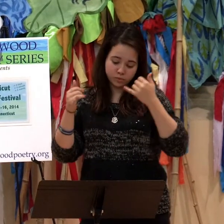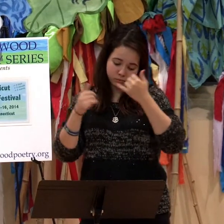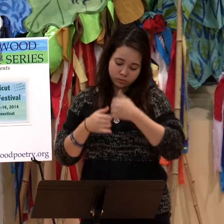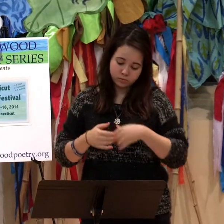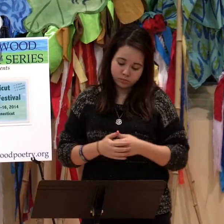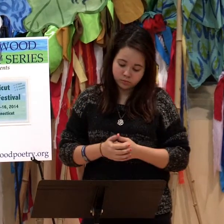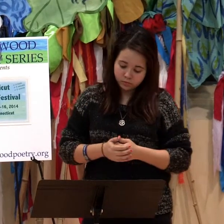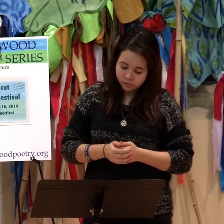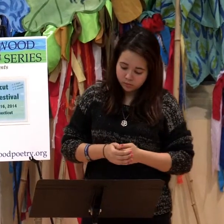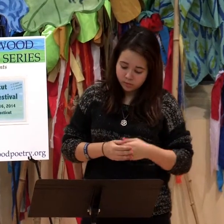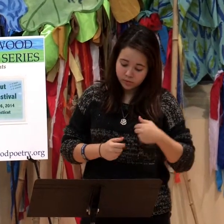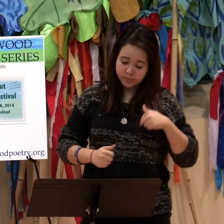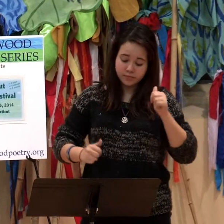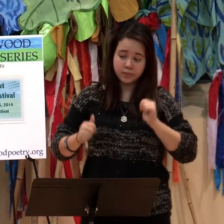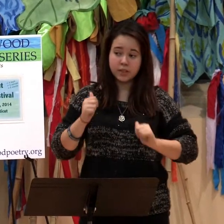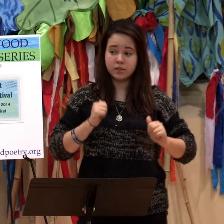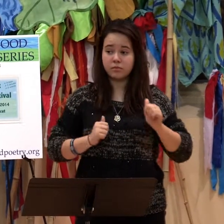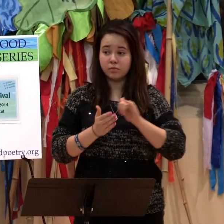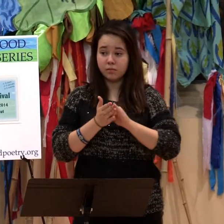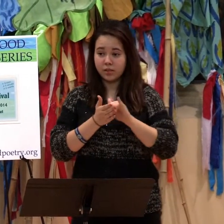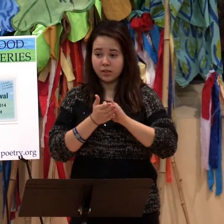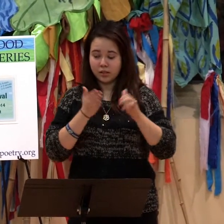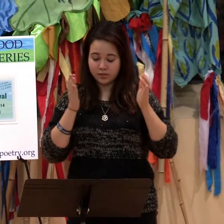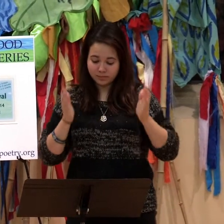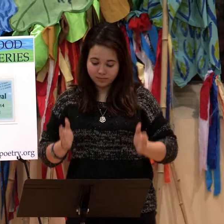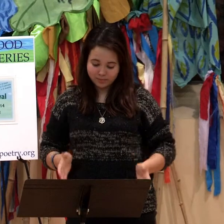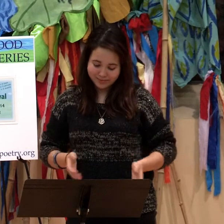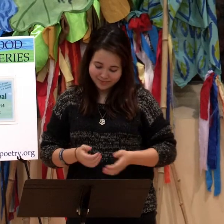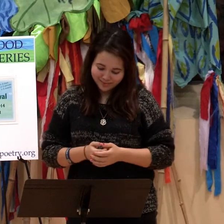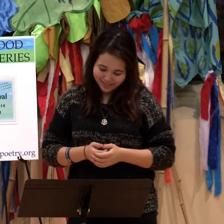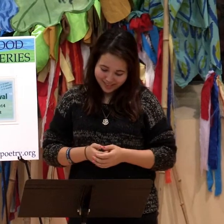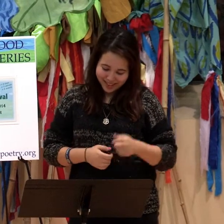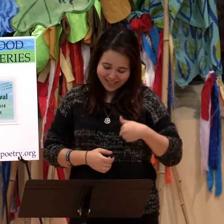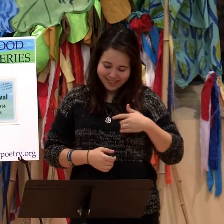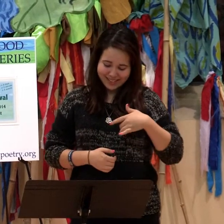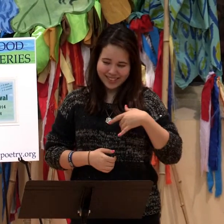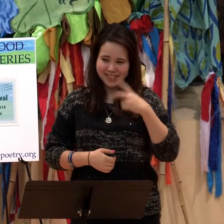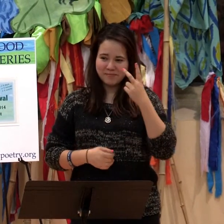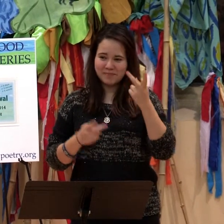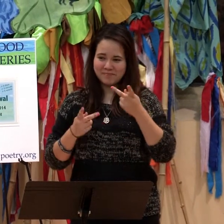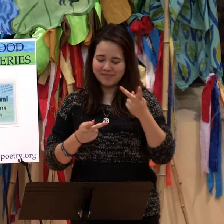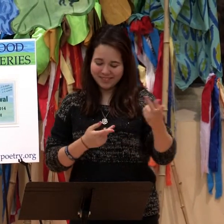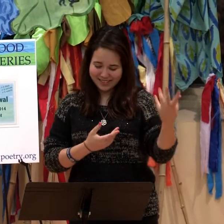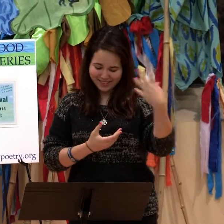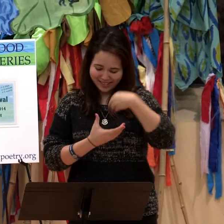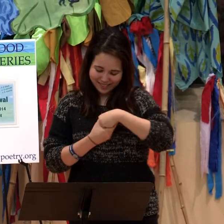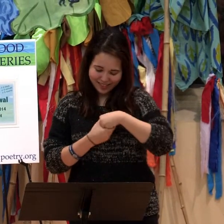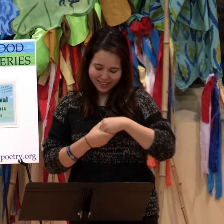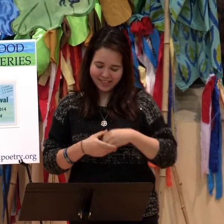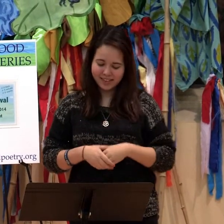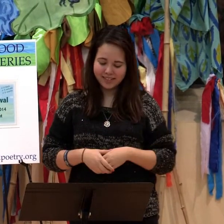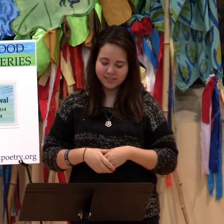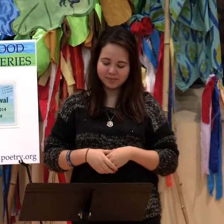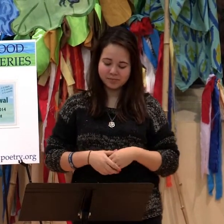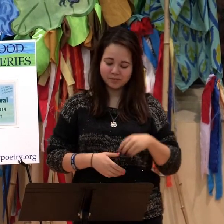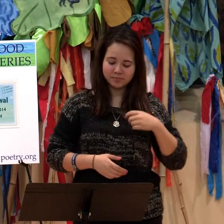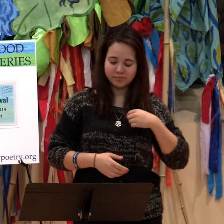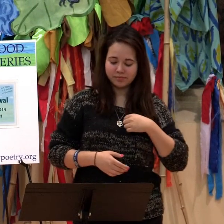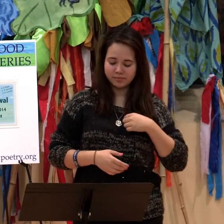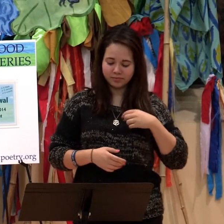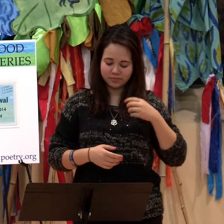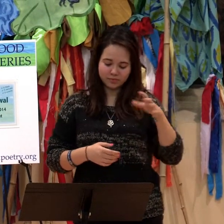to laugh and fool around. I pretend to be a New Yorker. I feel the two different people inside of